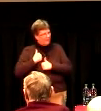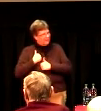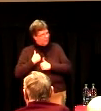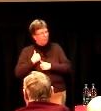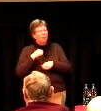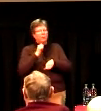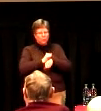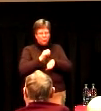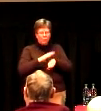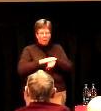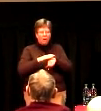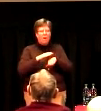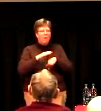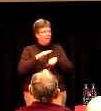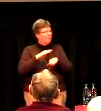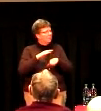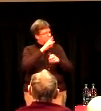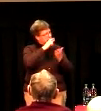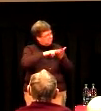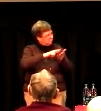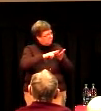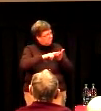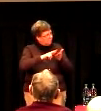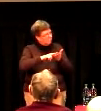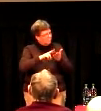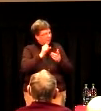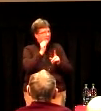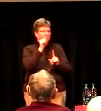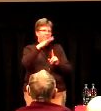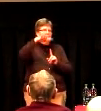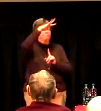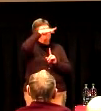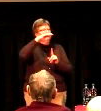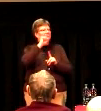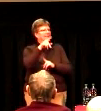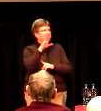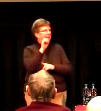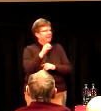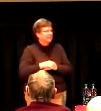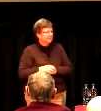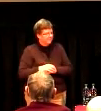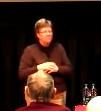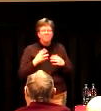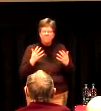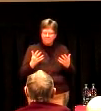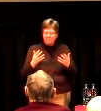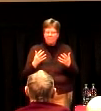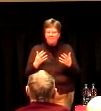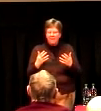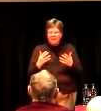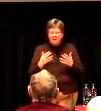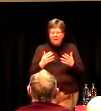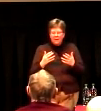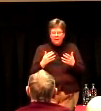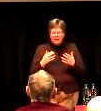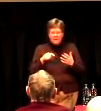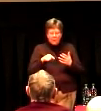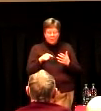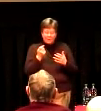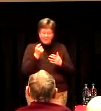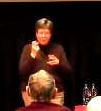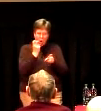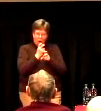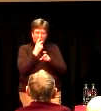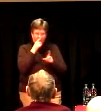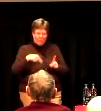work on aeronautics and space. And so it was a little bit hard